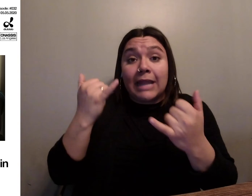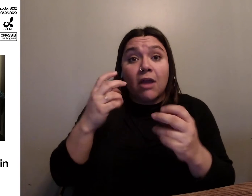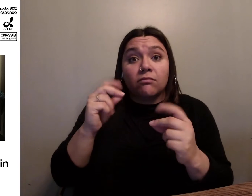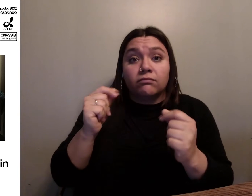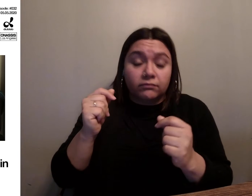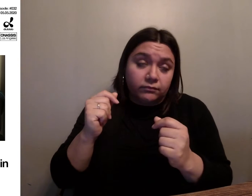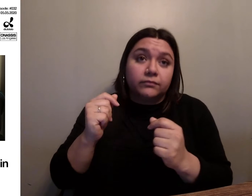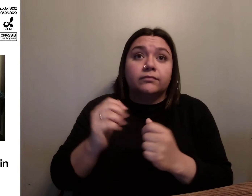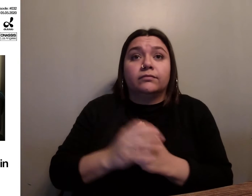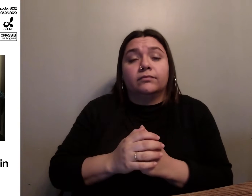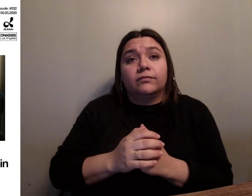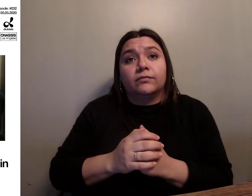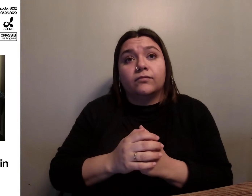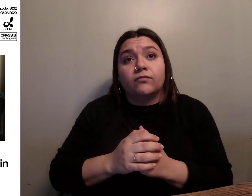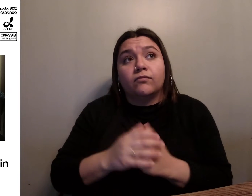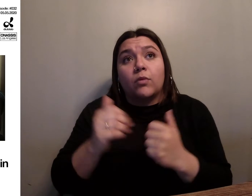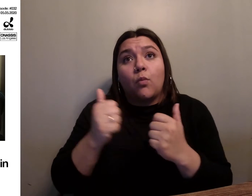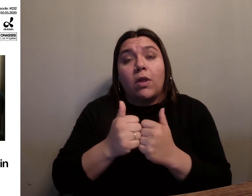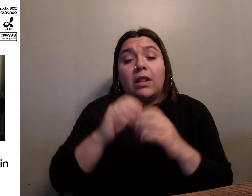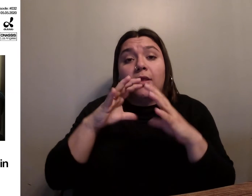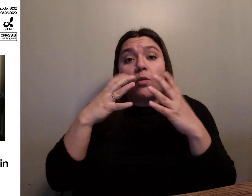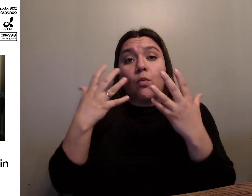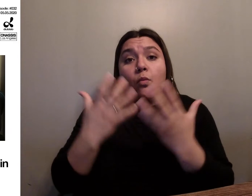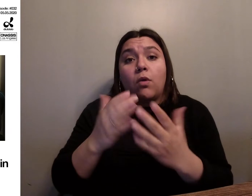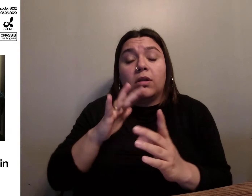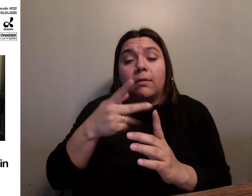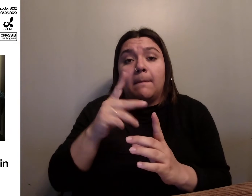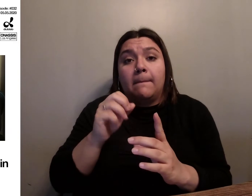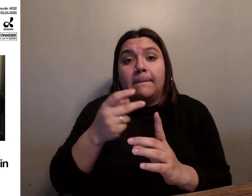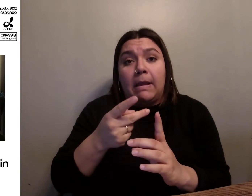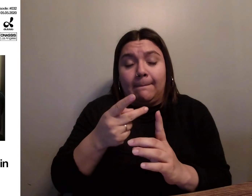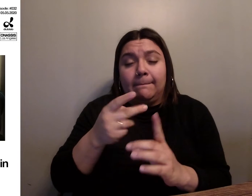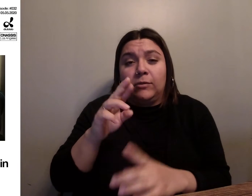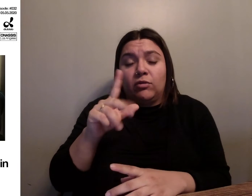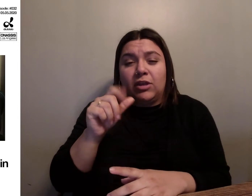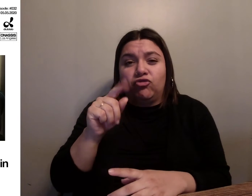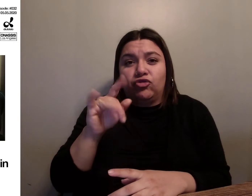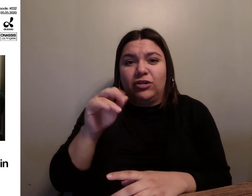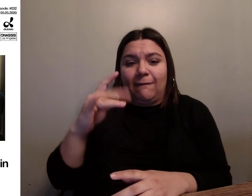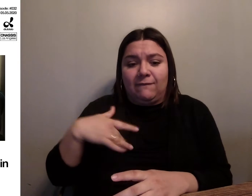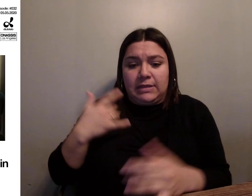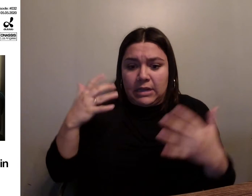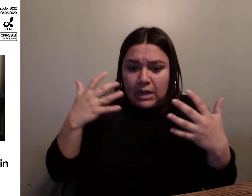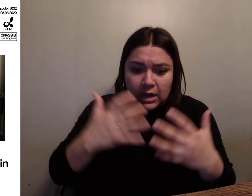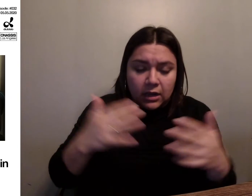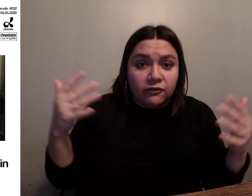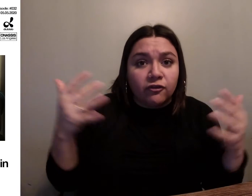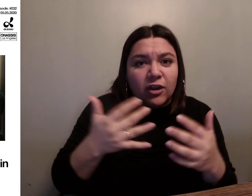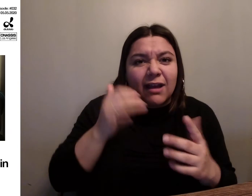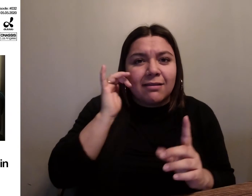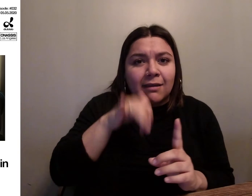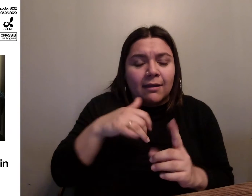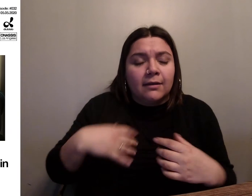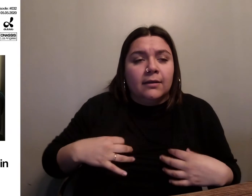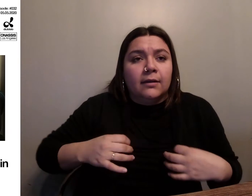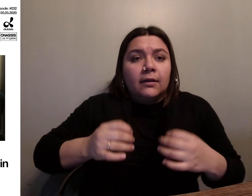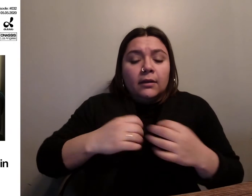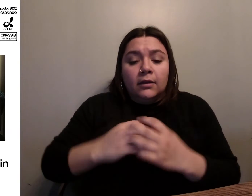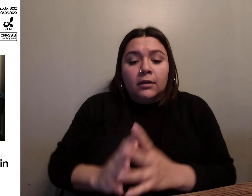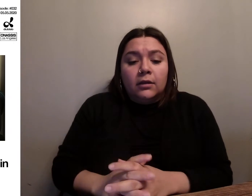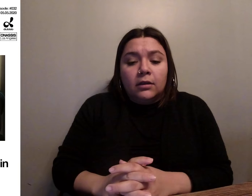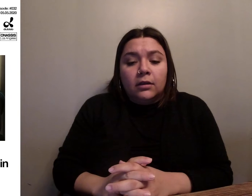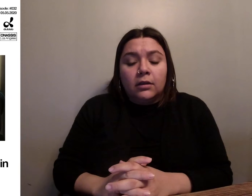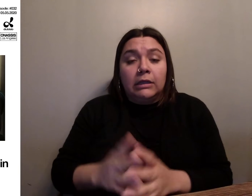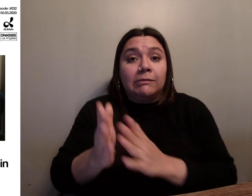population anxious and frightened and eager to return to a normal that never